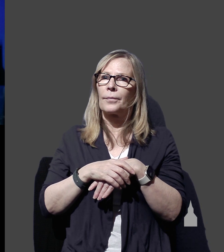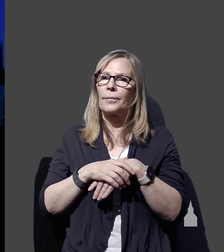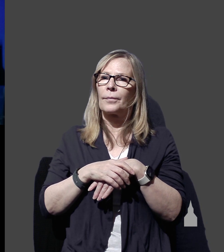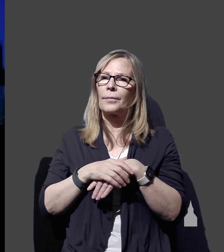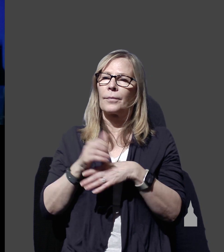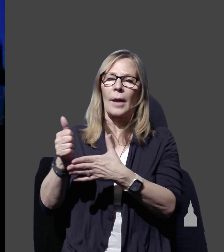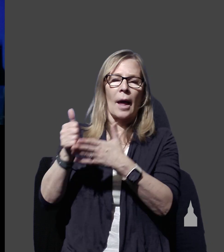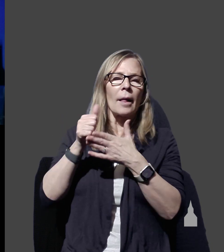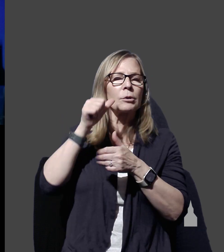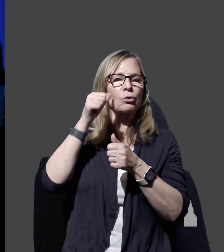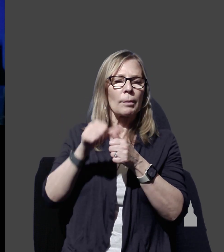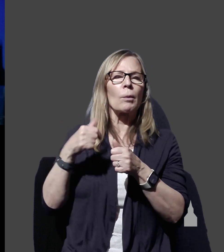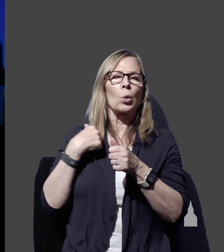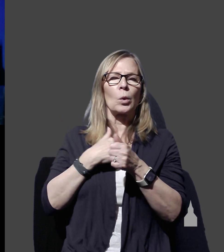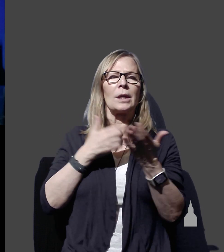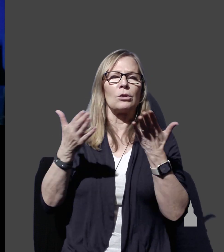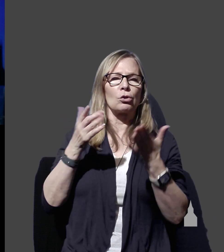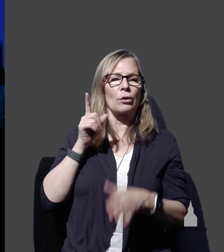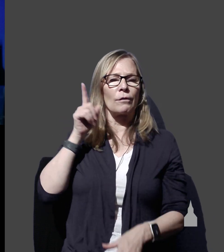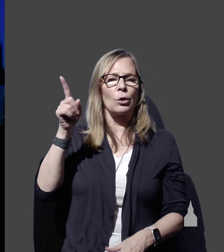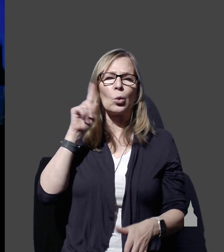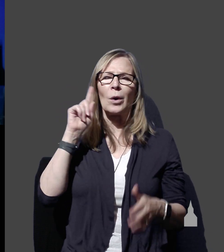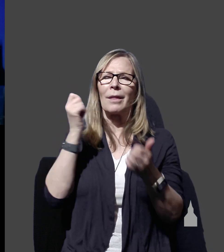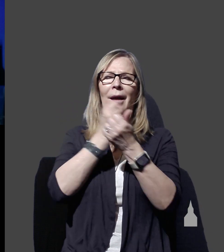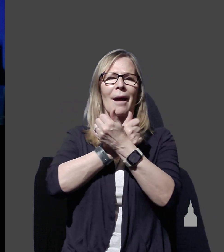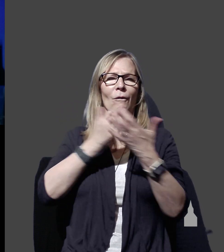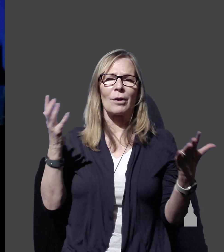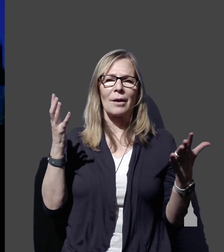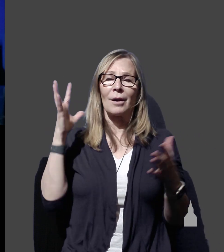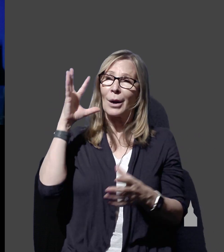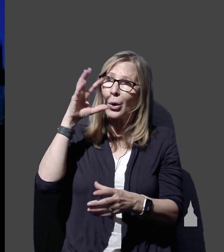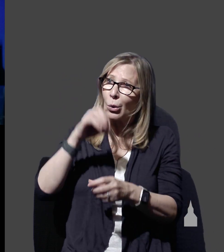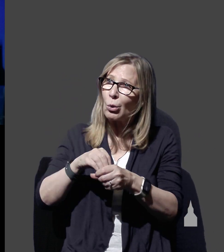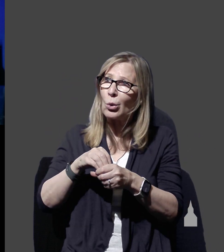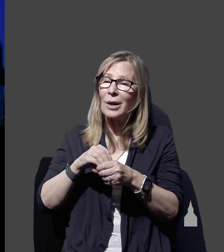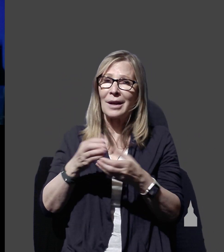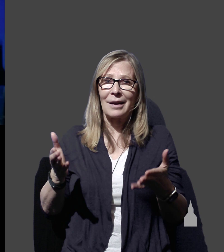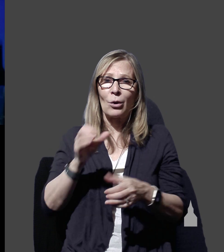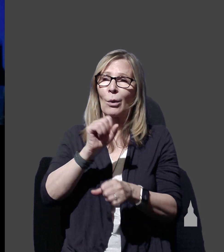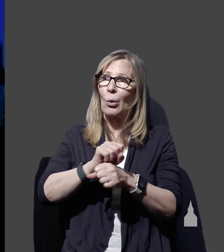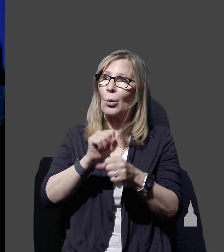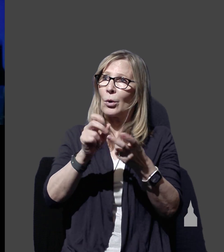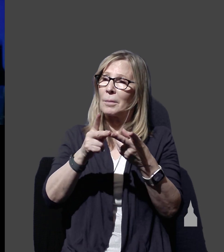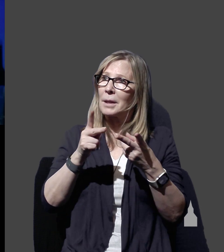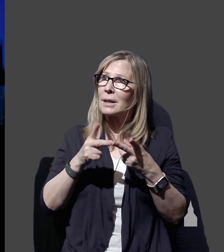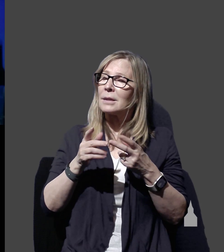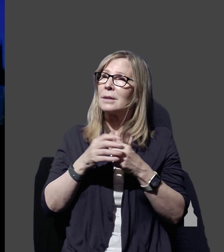Lord, help us to remember that we serve you in everything, including in the workplace.